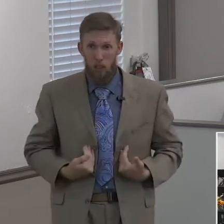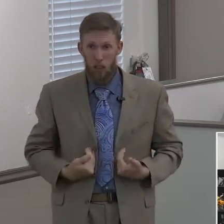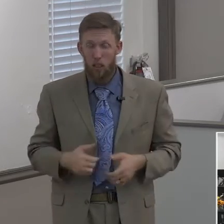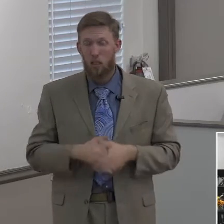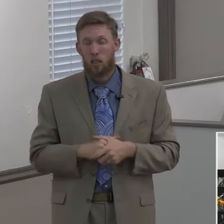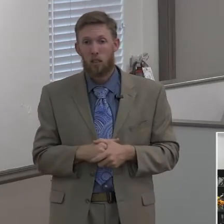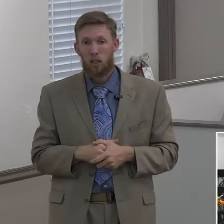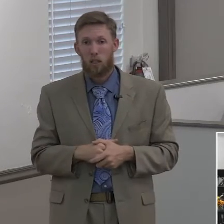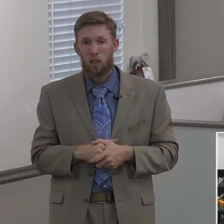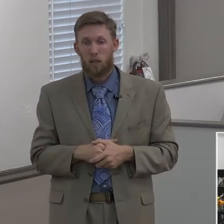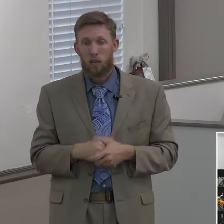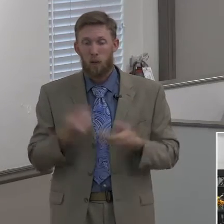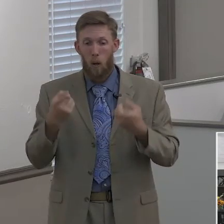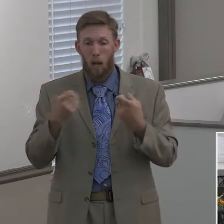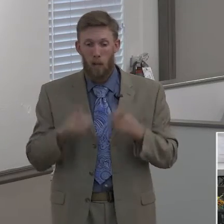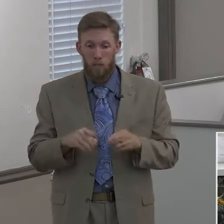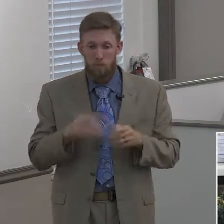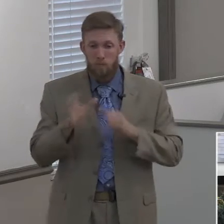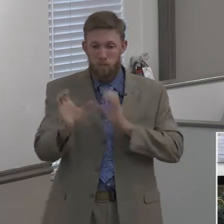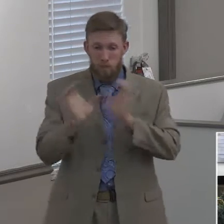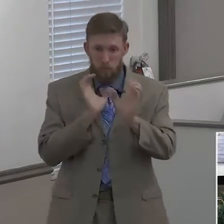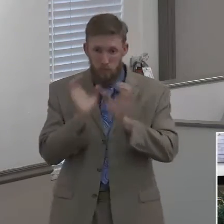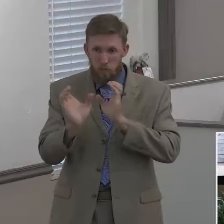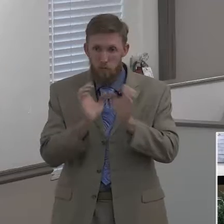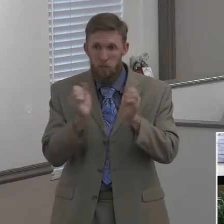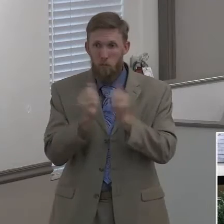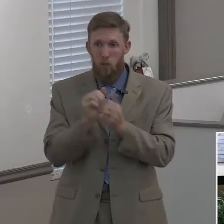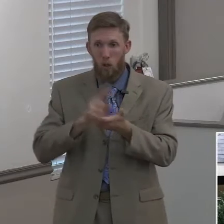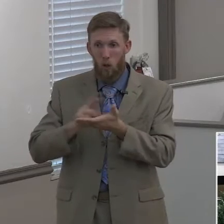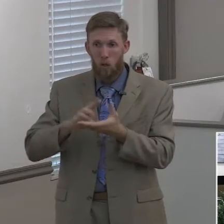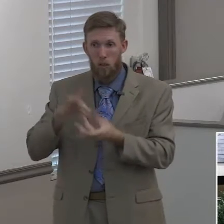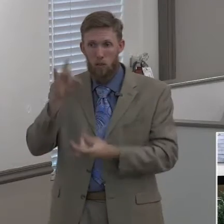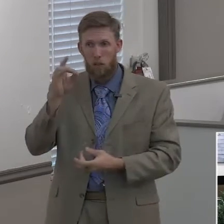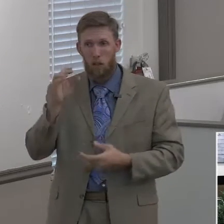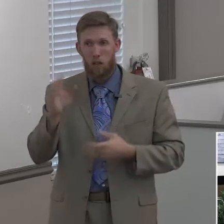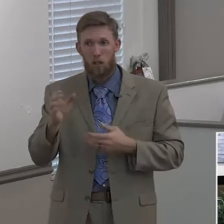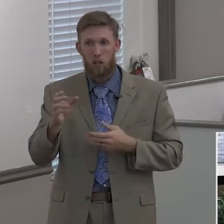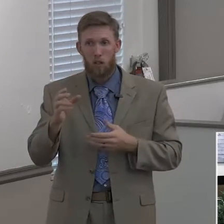So we need to, though we need to communicate as spirit-controlled people,